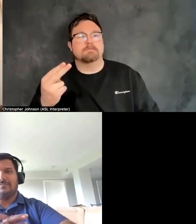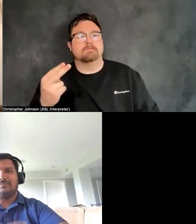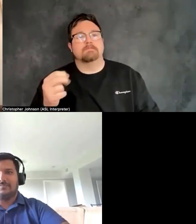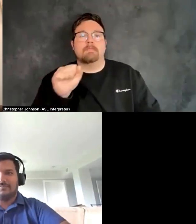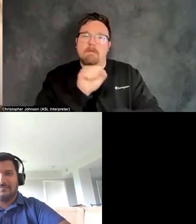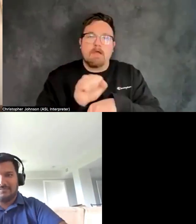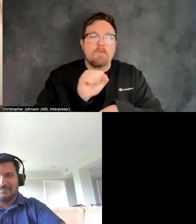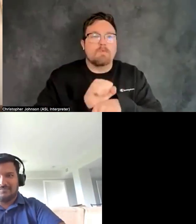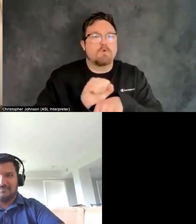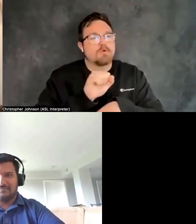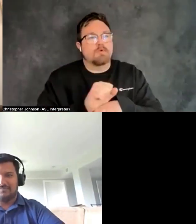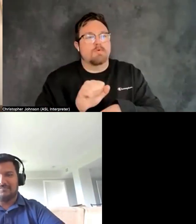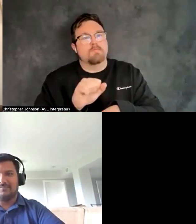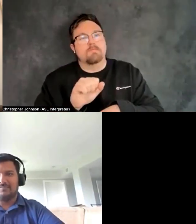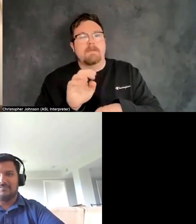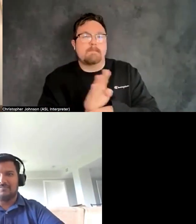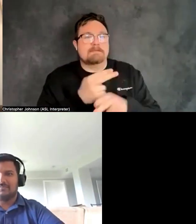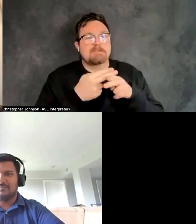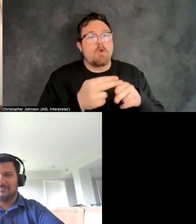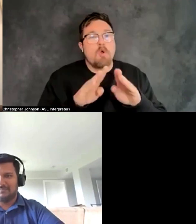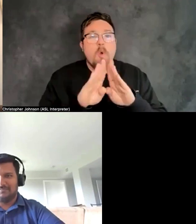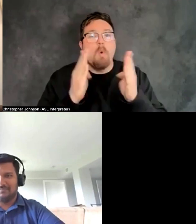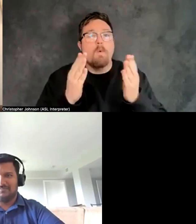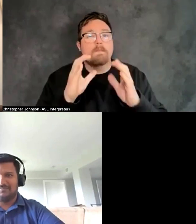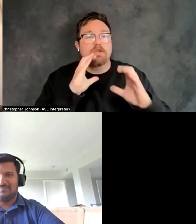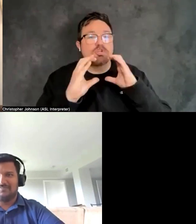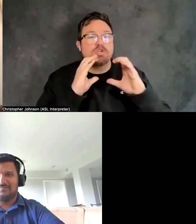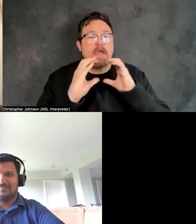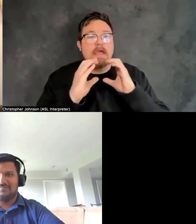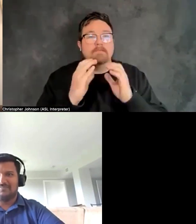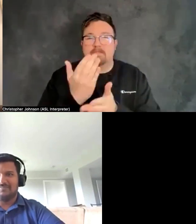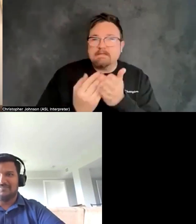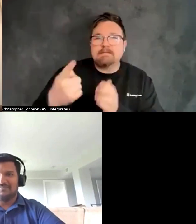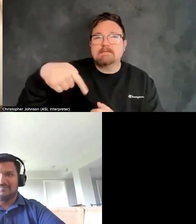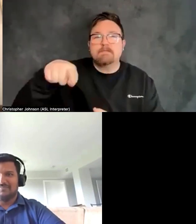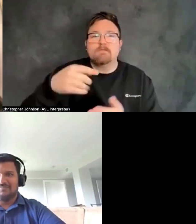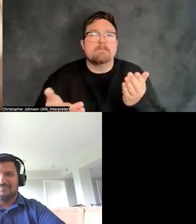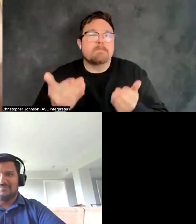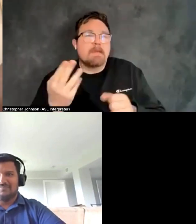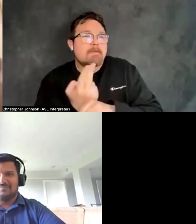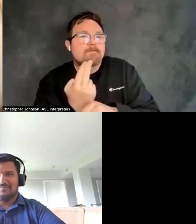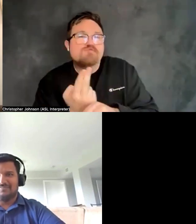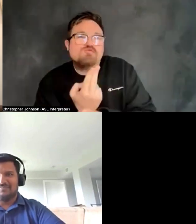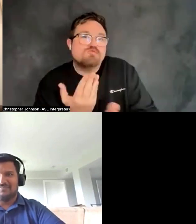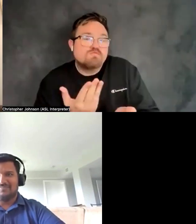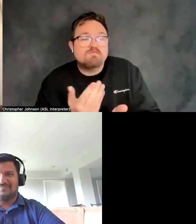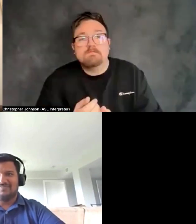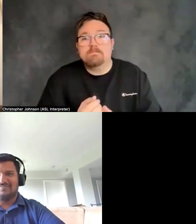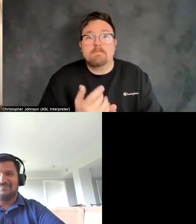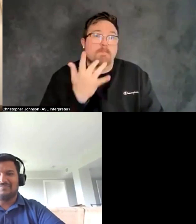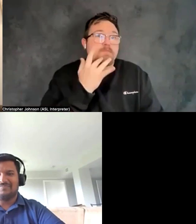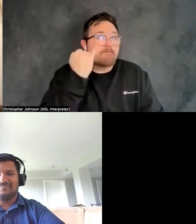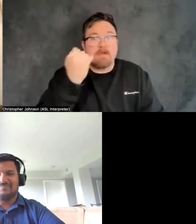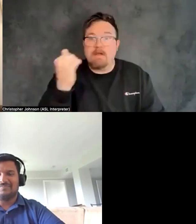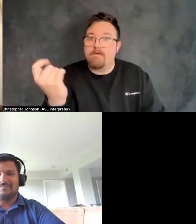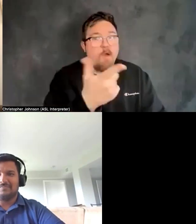called Openchat, which some of you may have used, but probably not many, but it'd be good if you all did. You can find